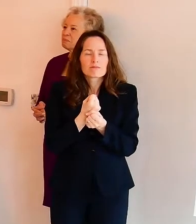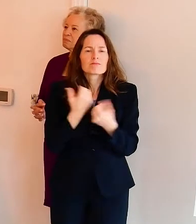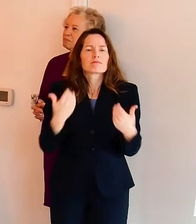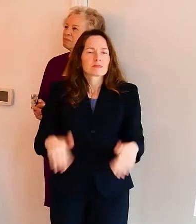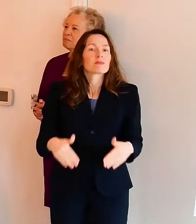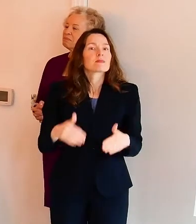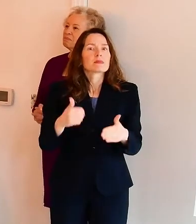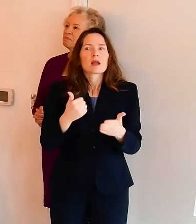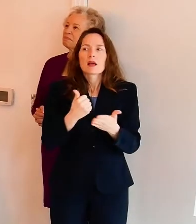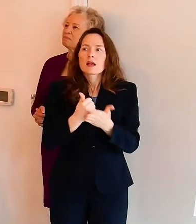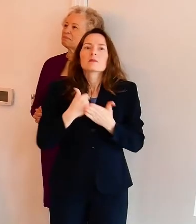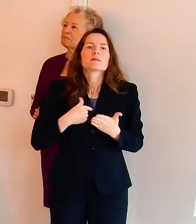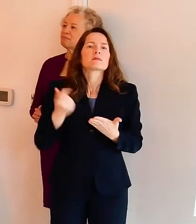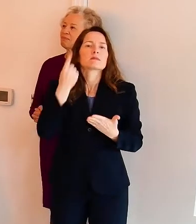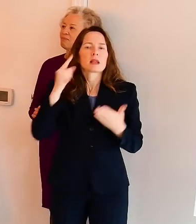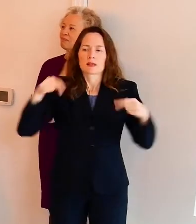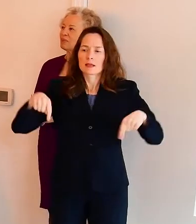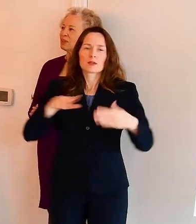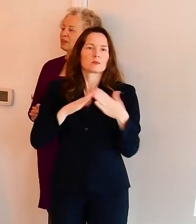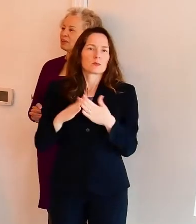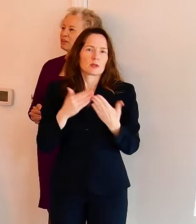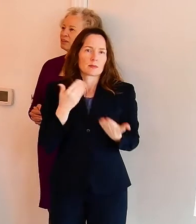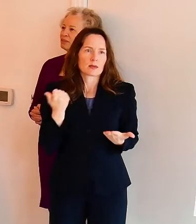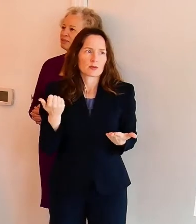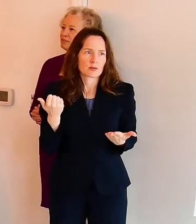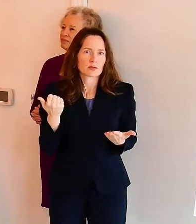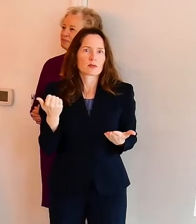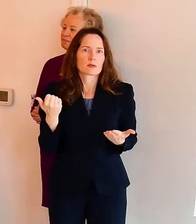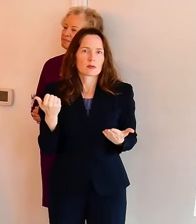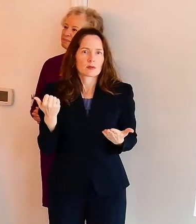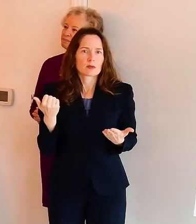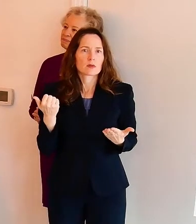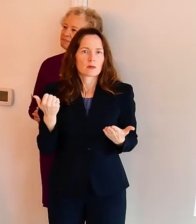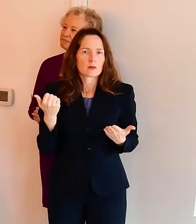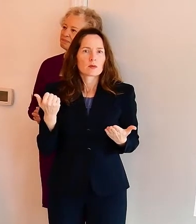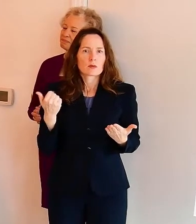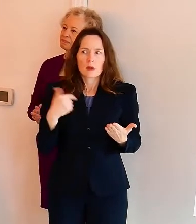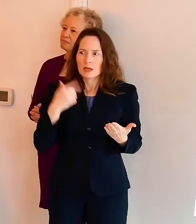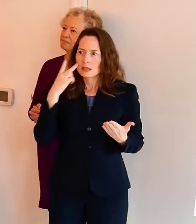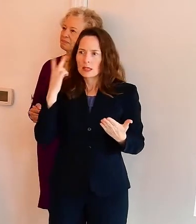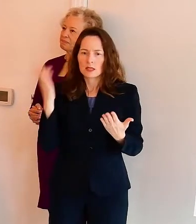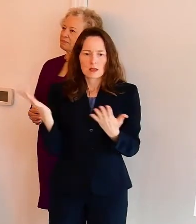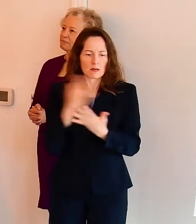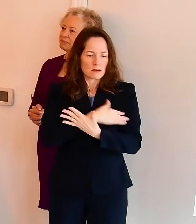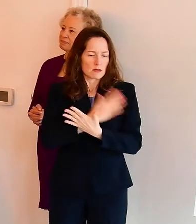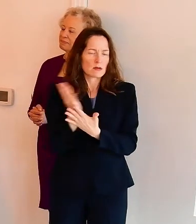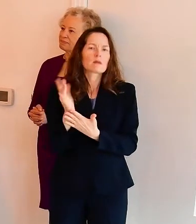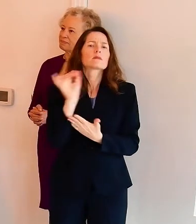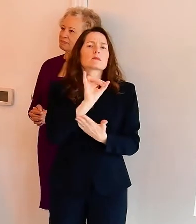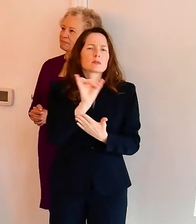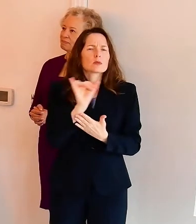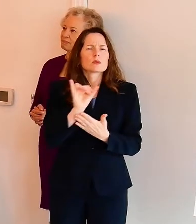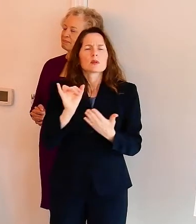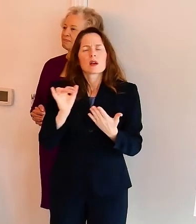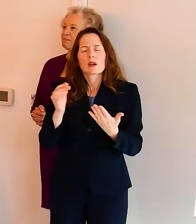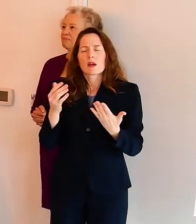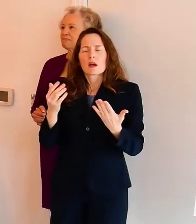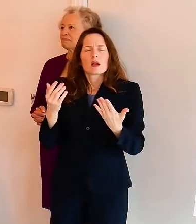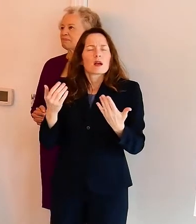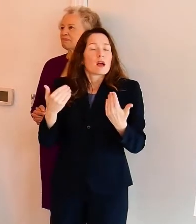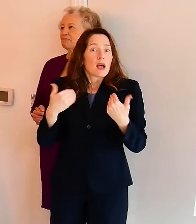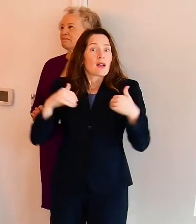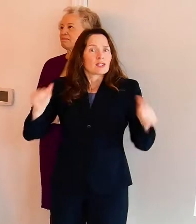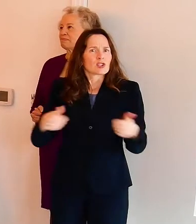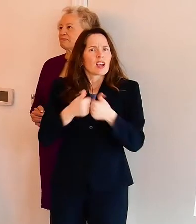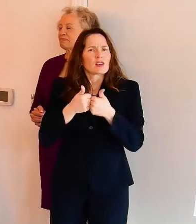this community better. And it really helped me to understand, too, some of the systemic challenges that are facing people of color in this